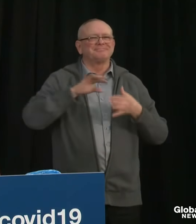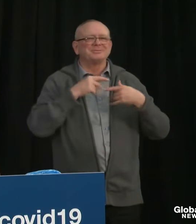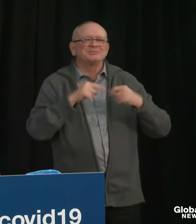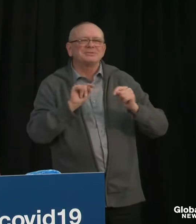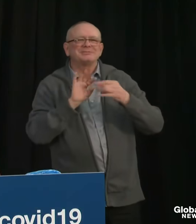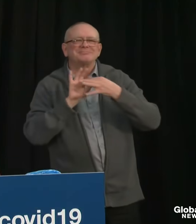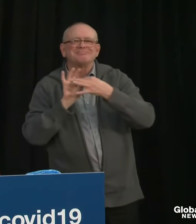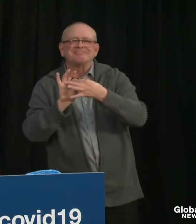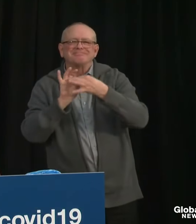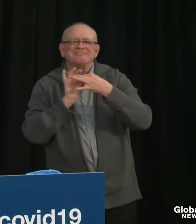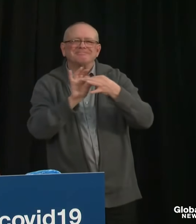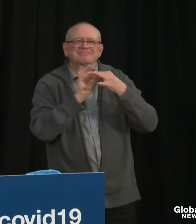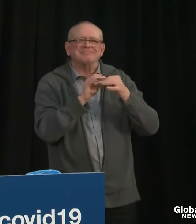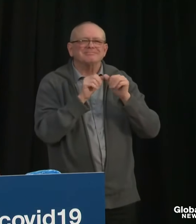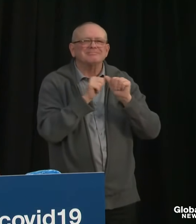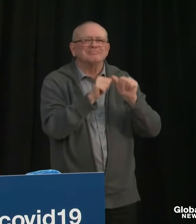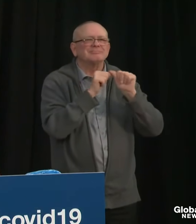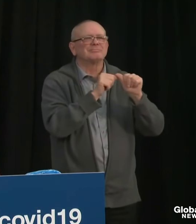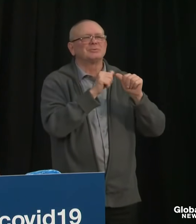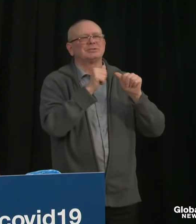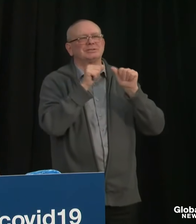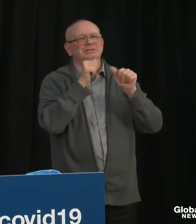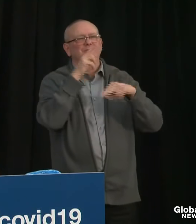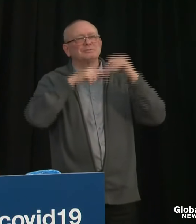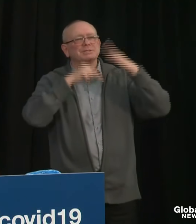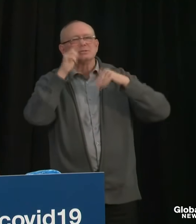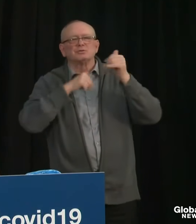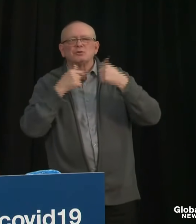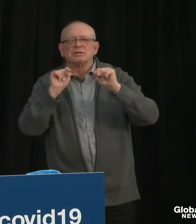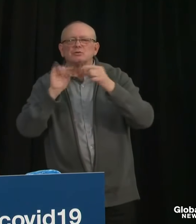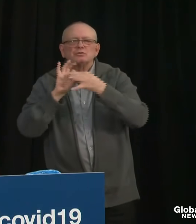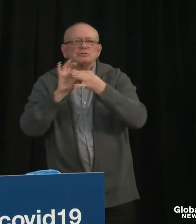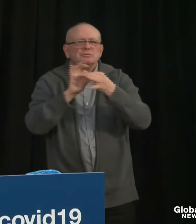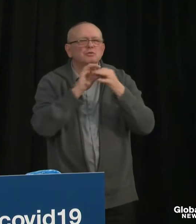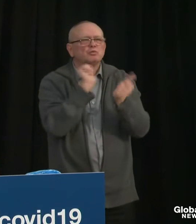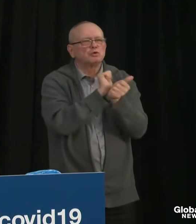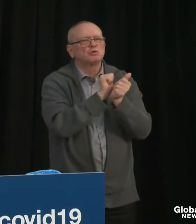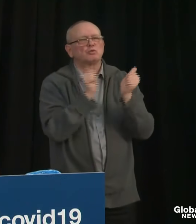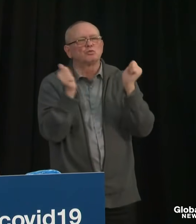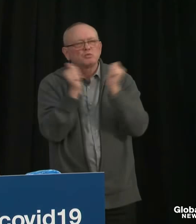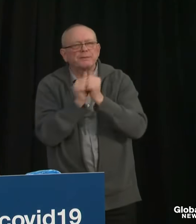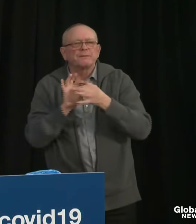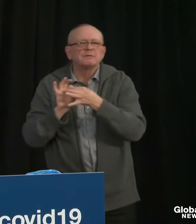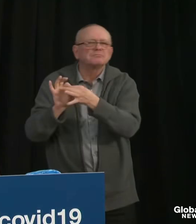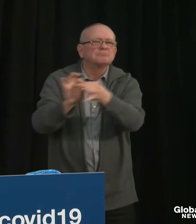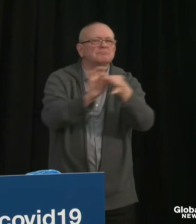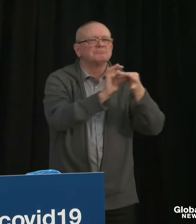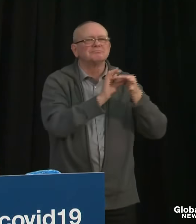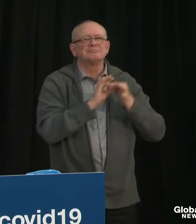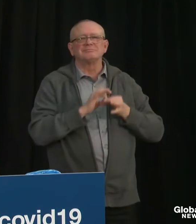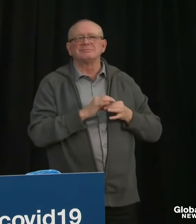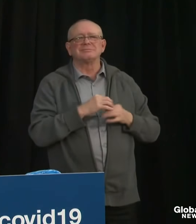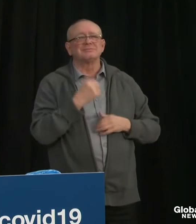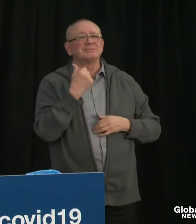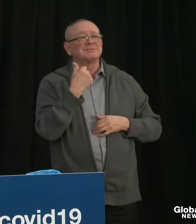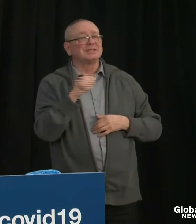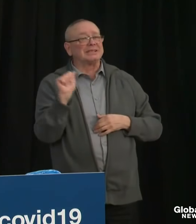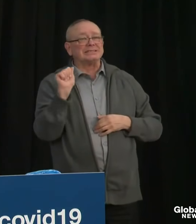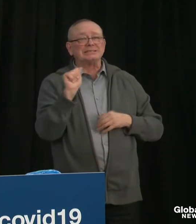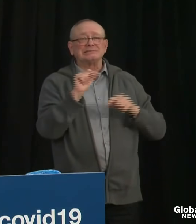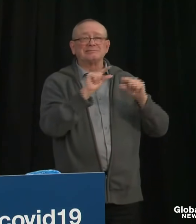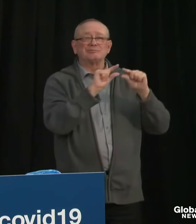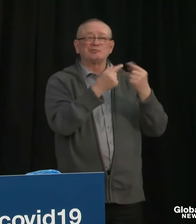to continue to build bridges, but ultimately when any group is putting their communities at